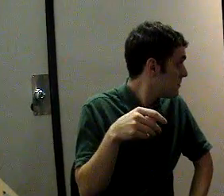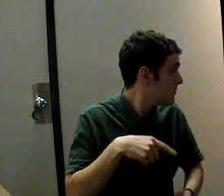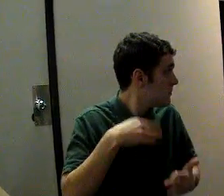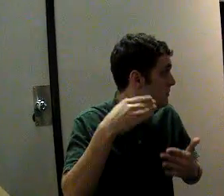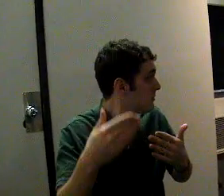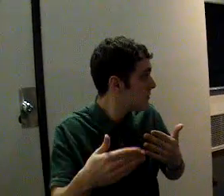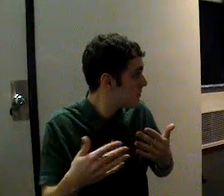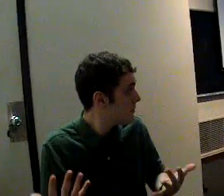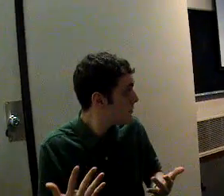Connect, right?